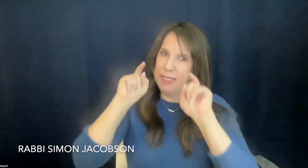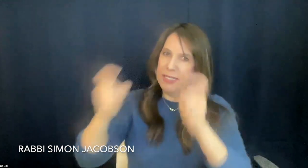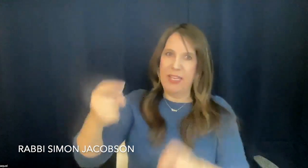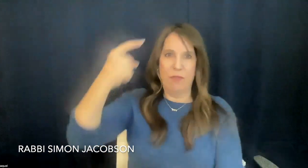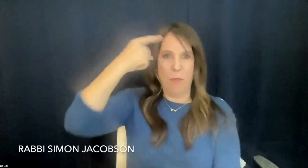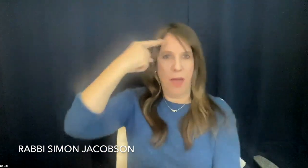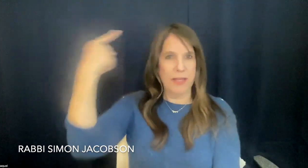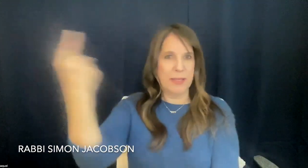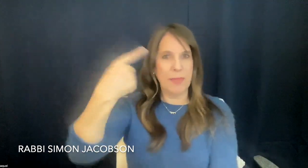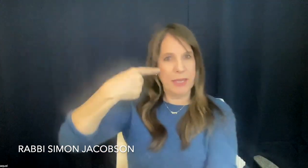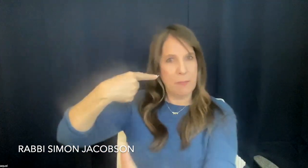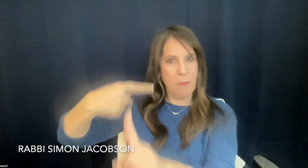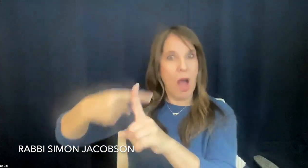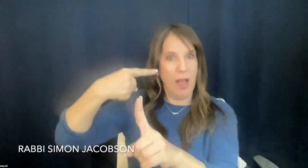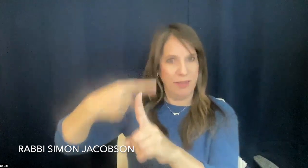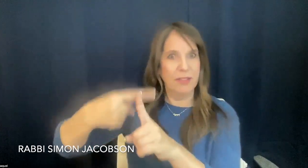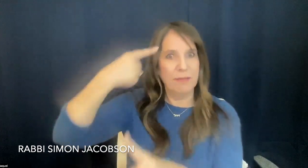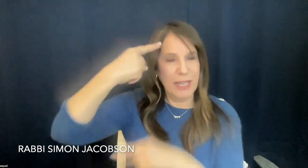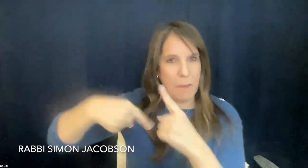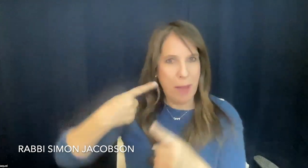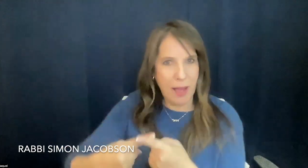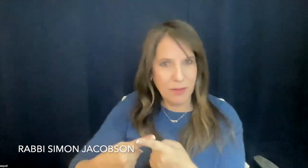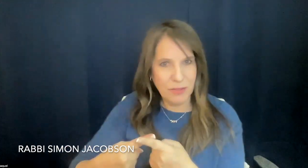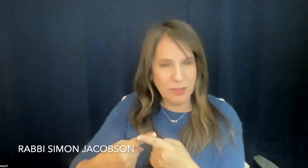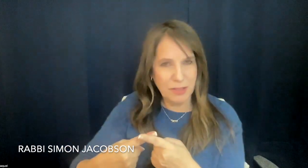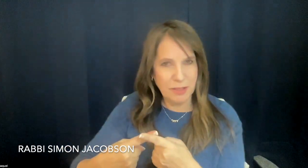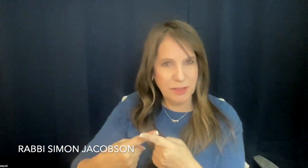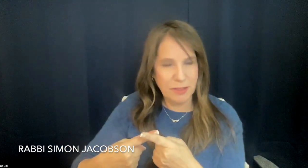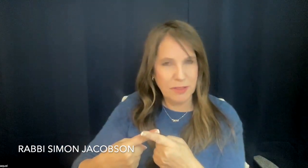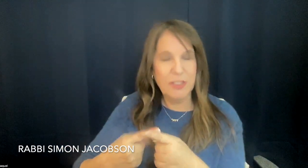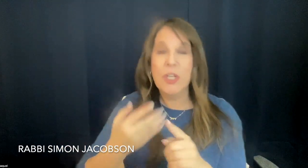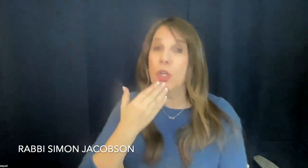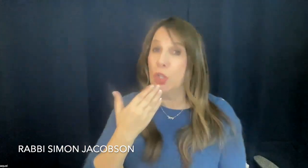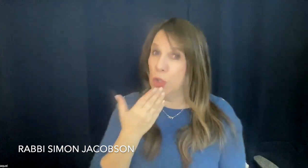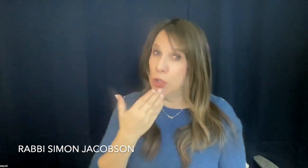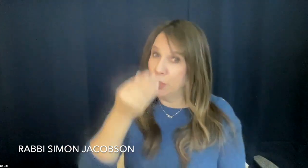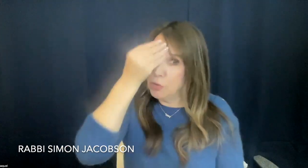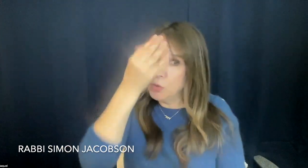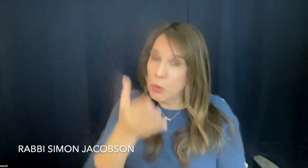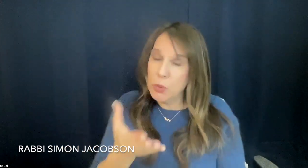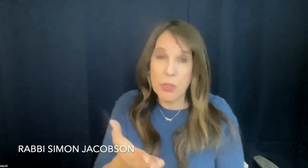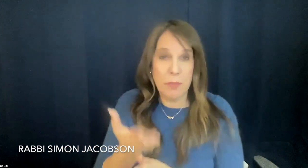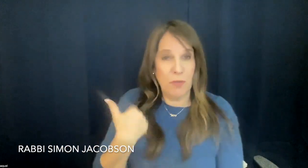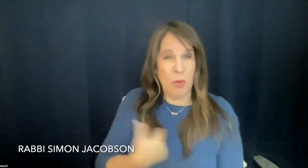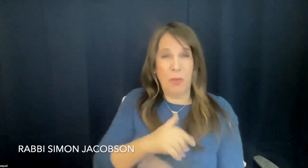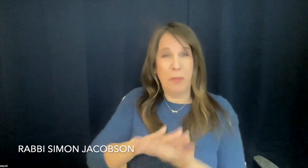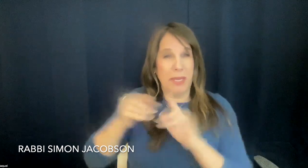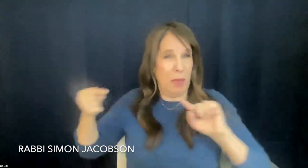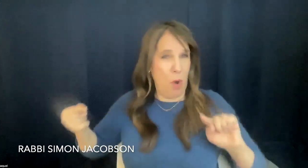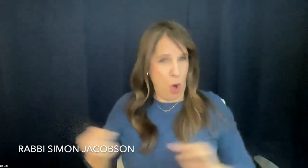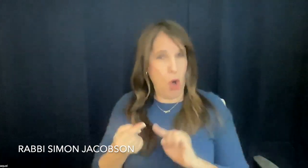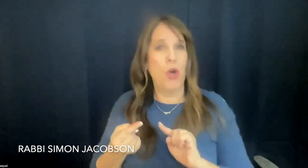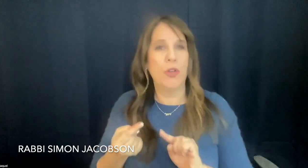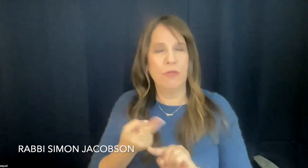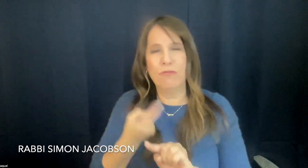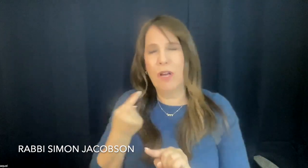else. And the good news is this: long before we may have been hurt or shaped by dysfunctional environments